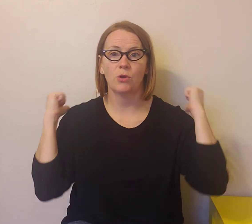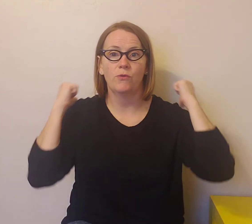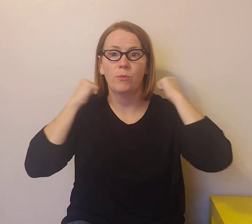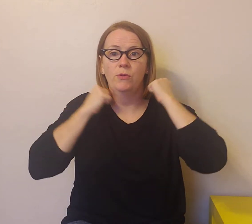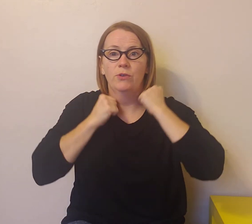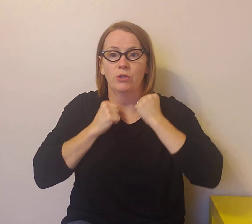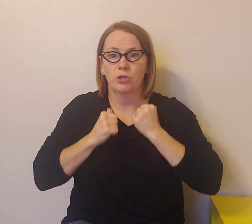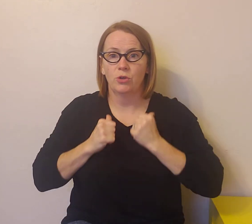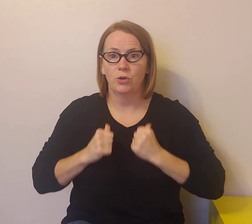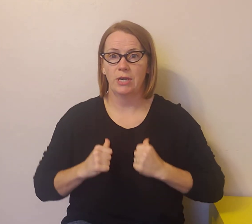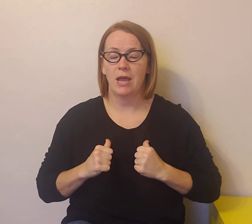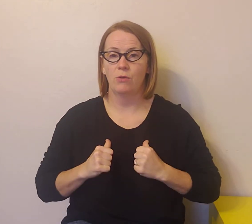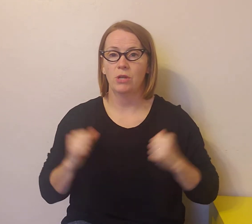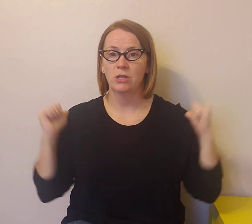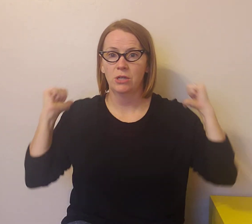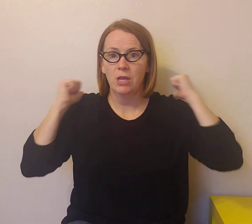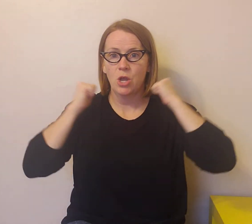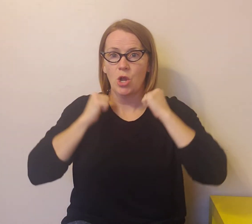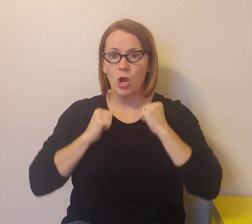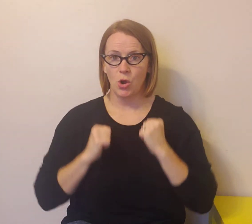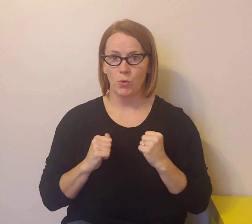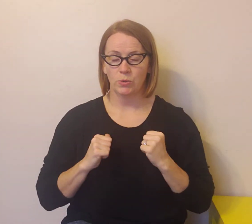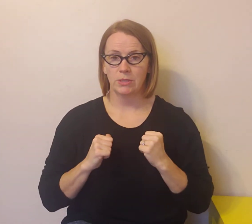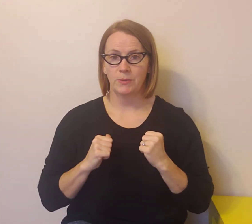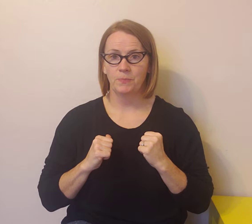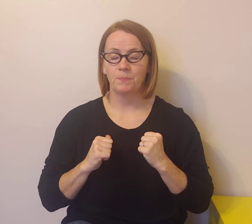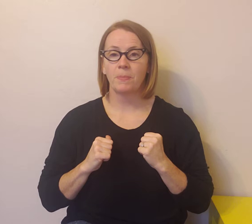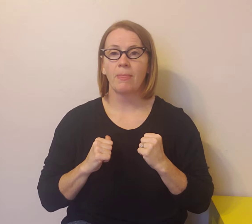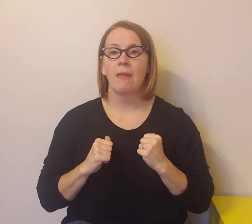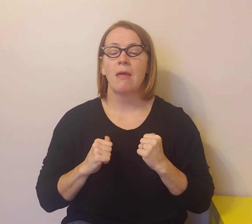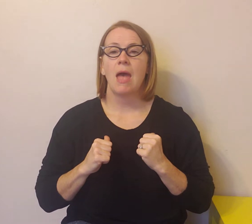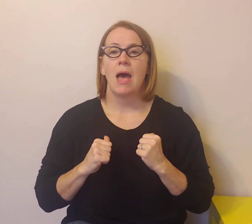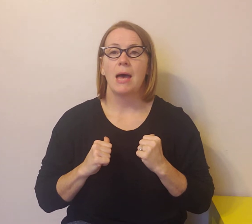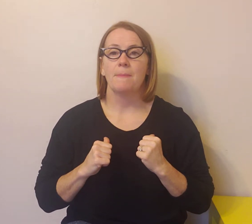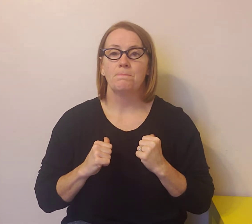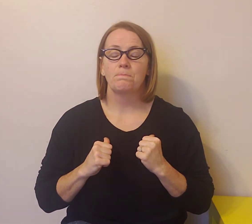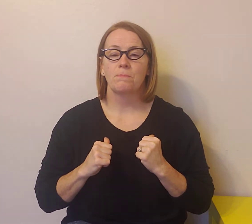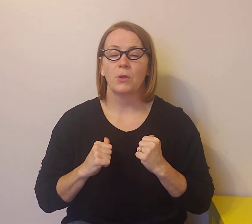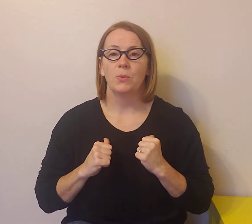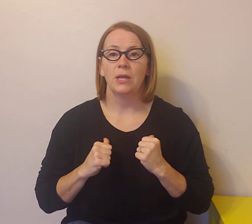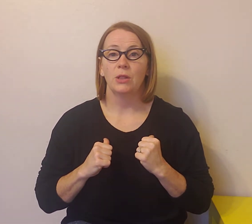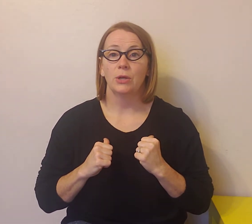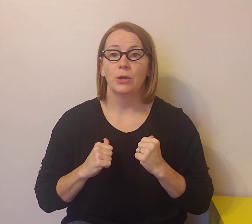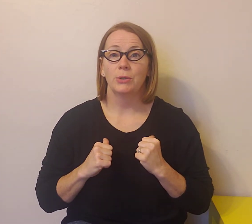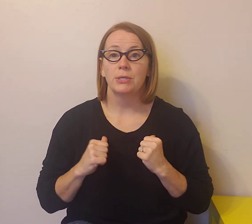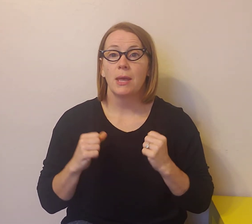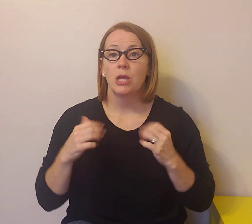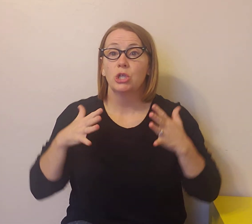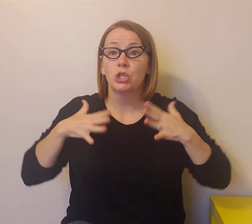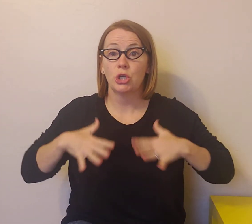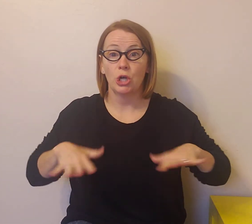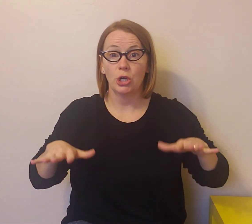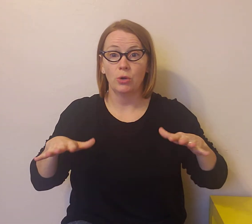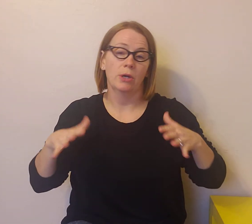go from over your shoulder and down coat we learned shirt or